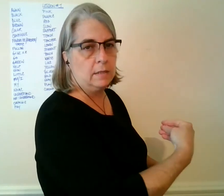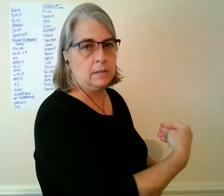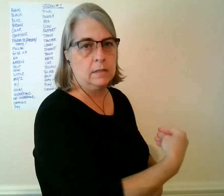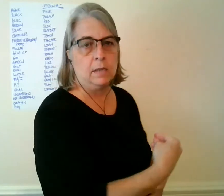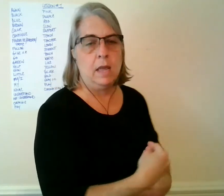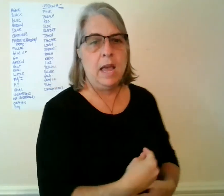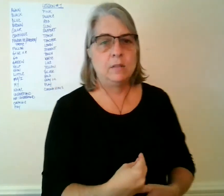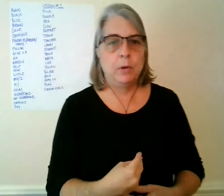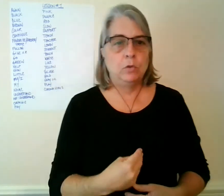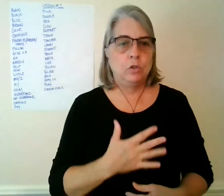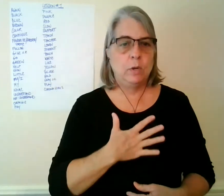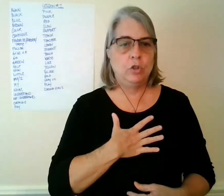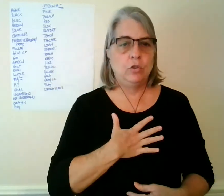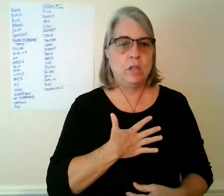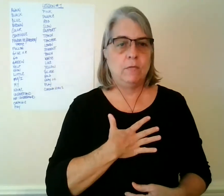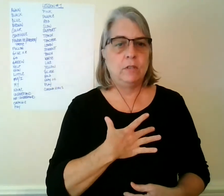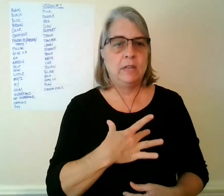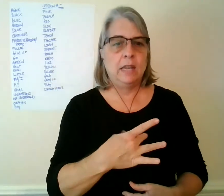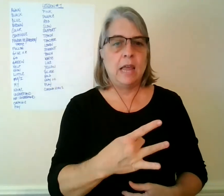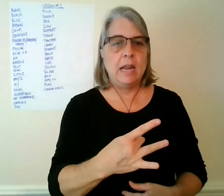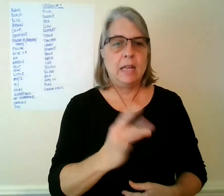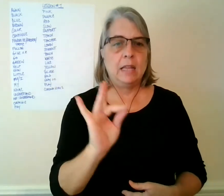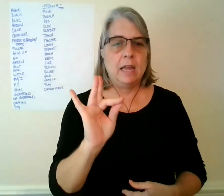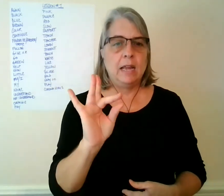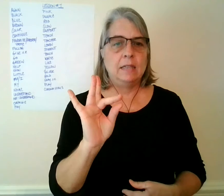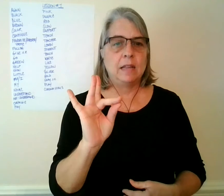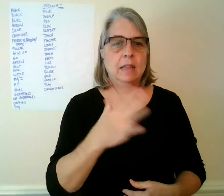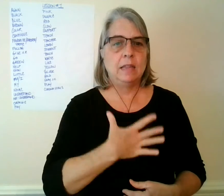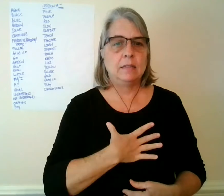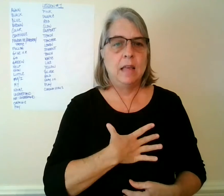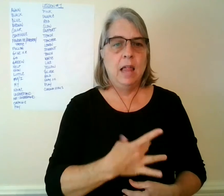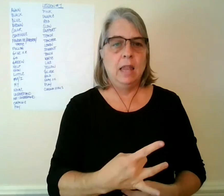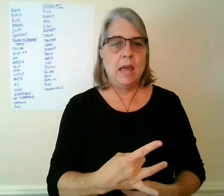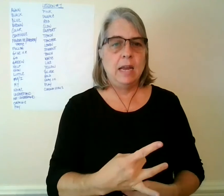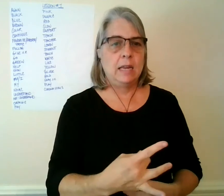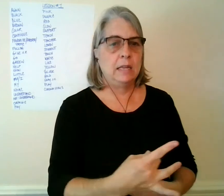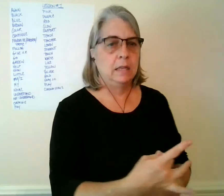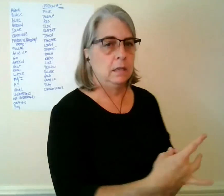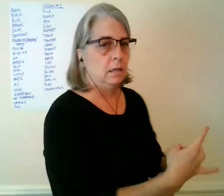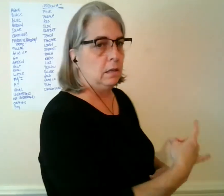white, as opposed to I showed you the difference in like ends like this, like,